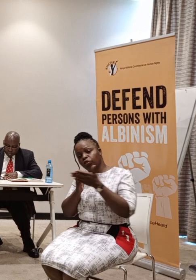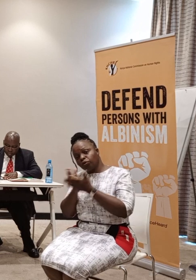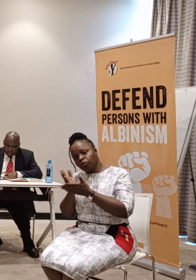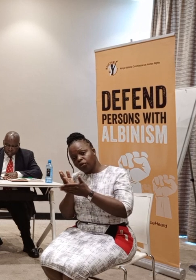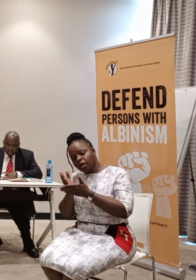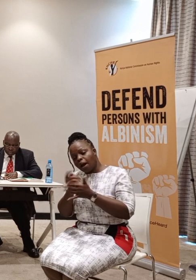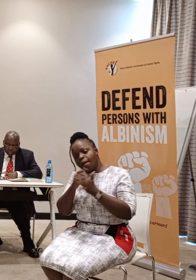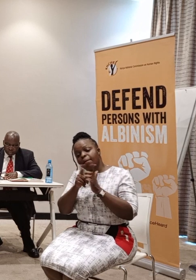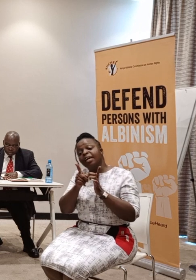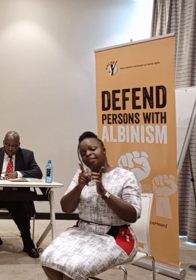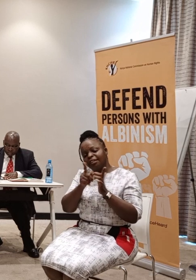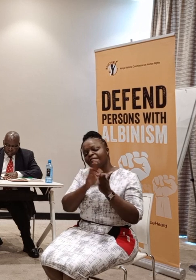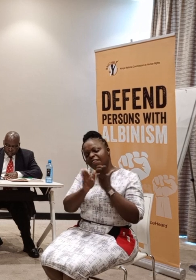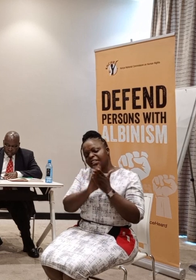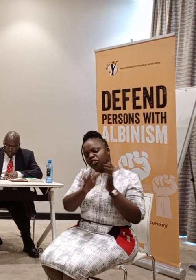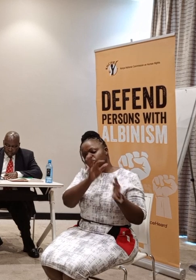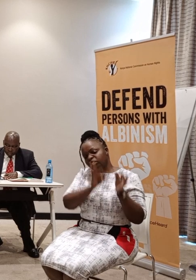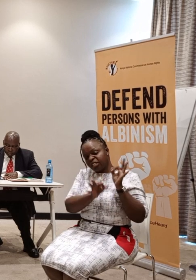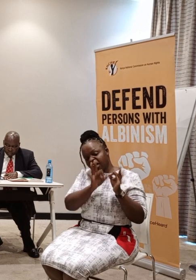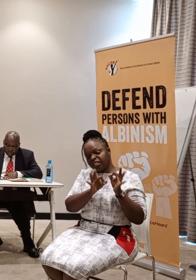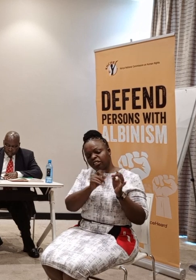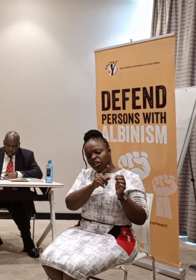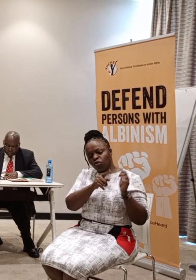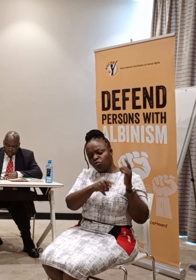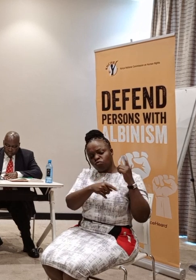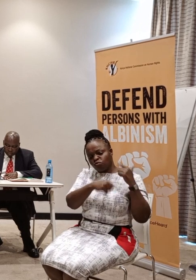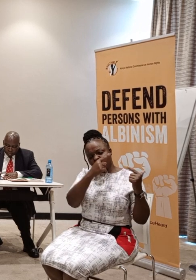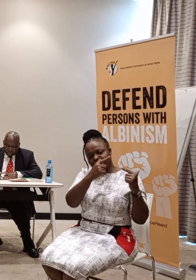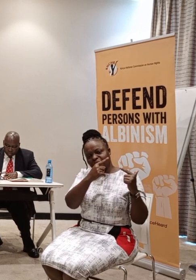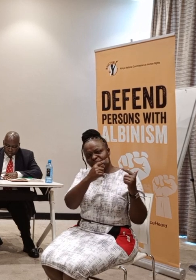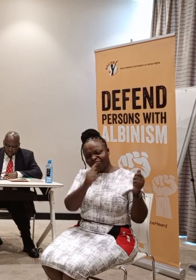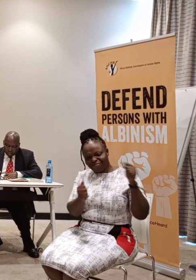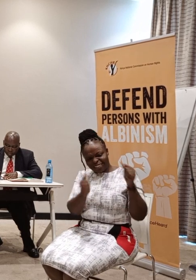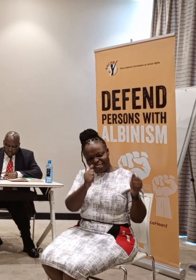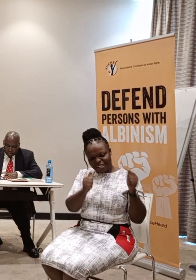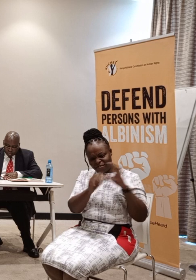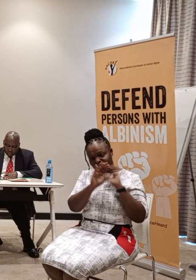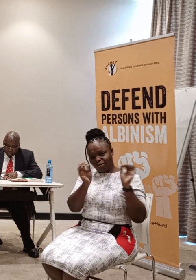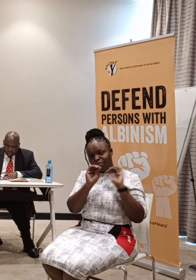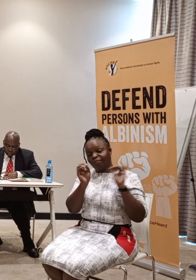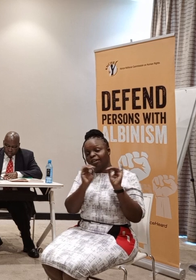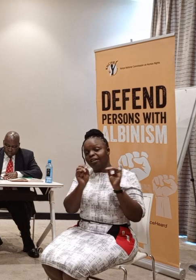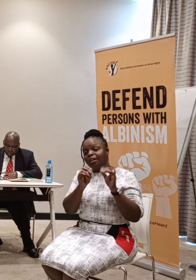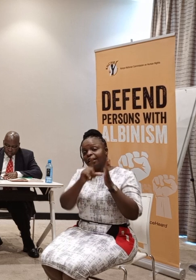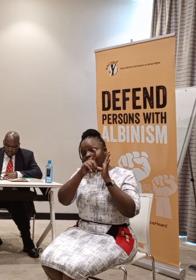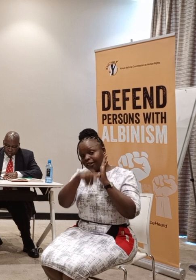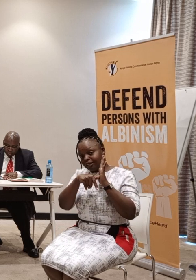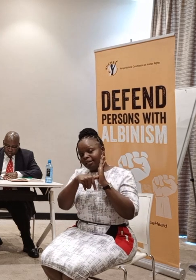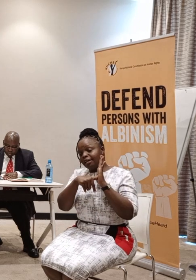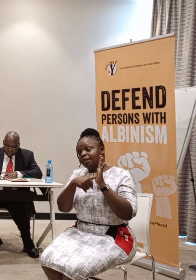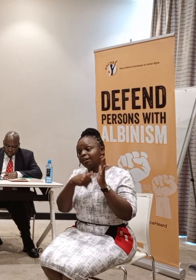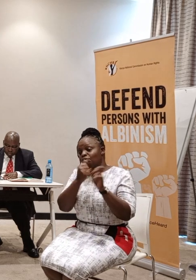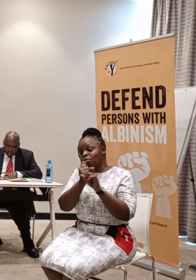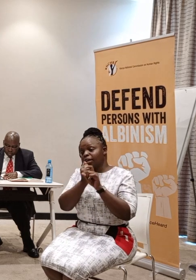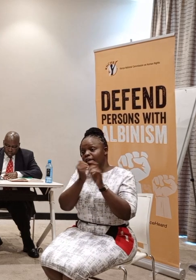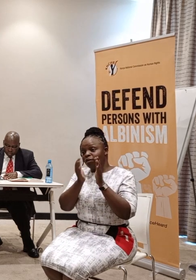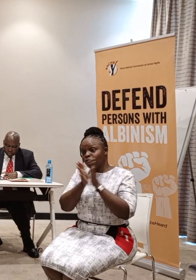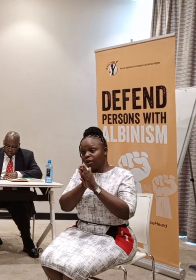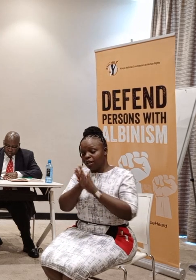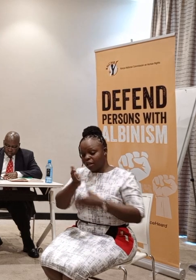judge that they do not qualify as persons with disabilities. And later on, working with the